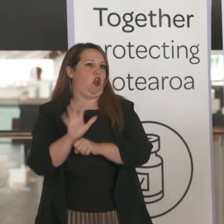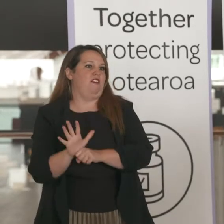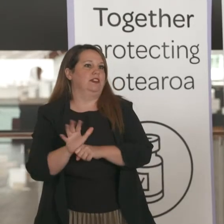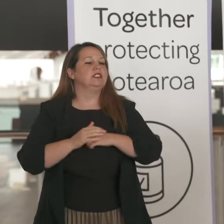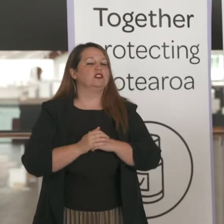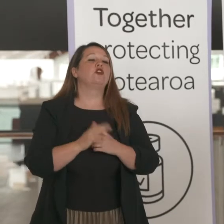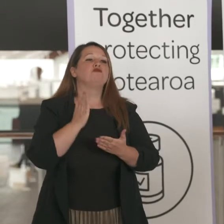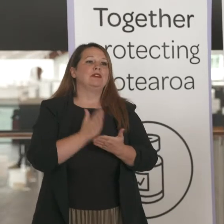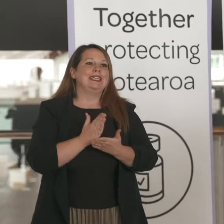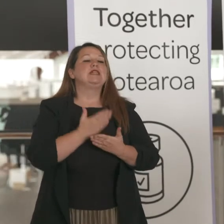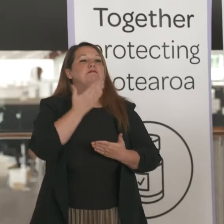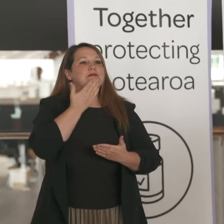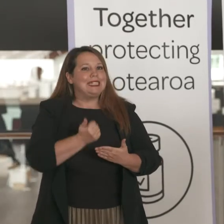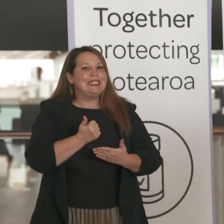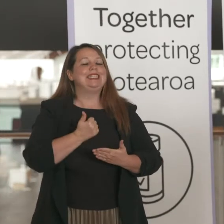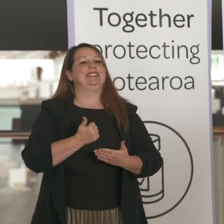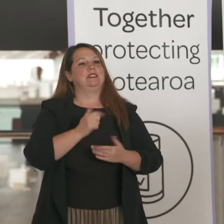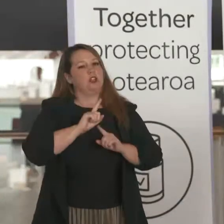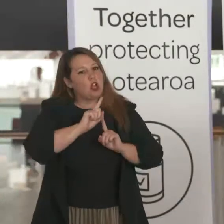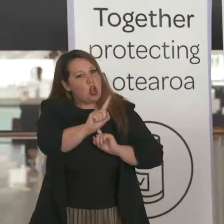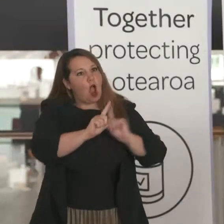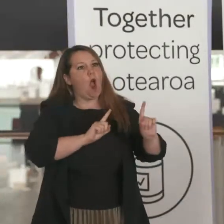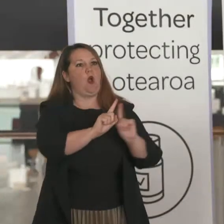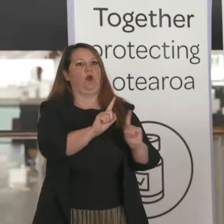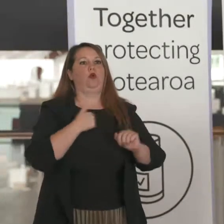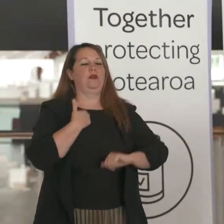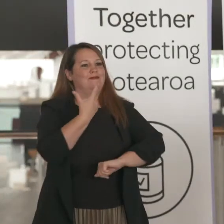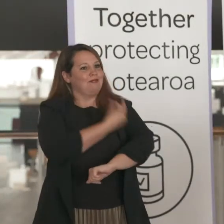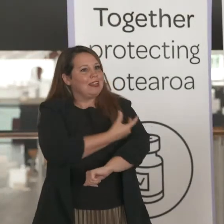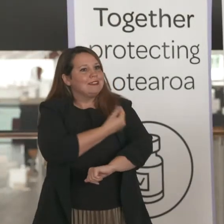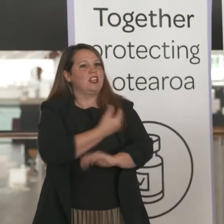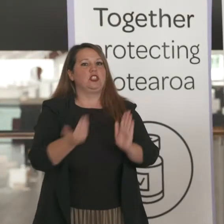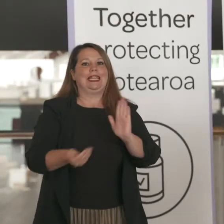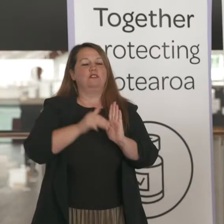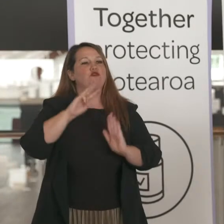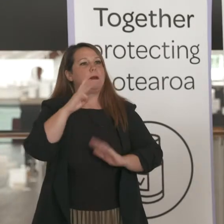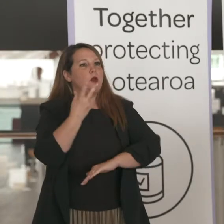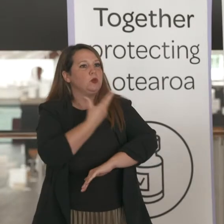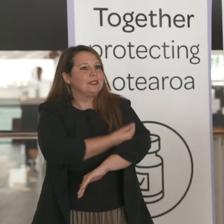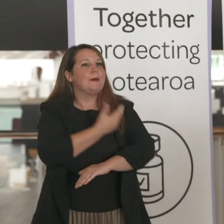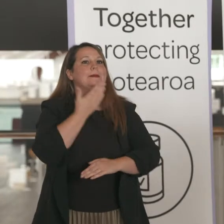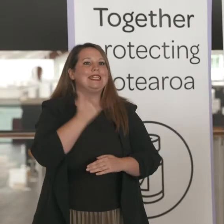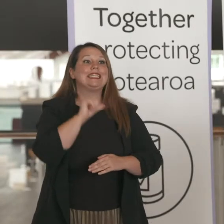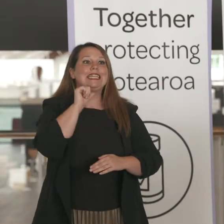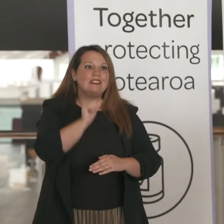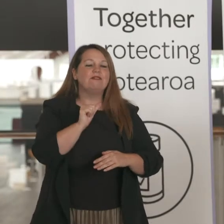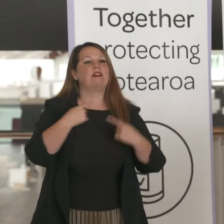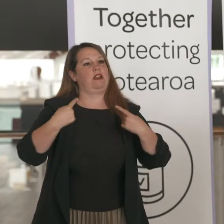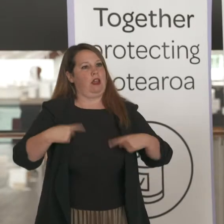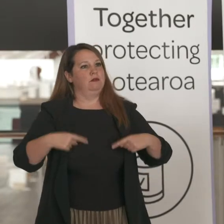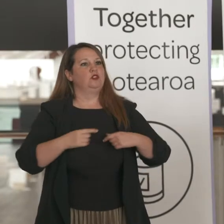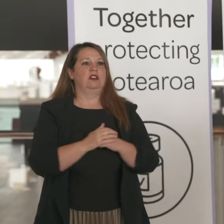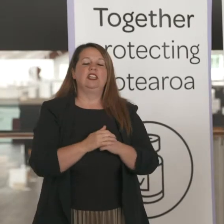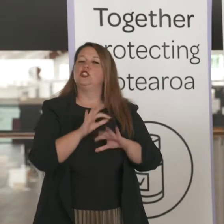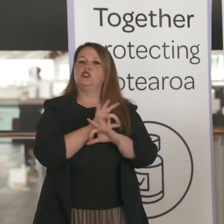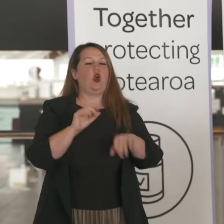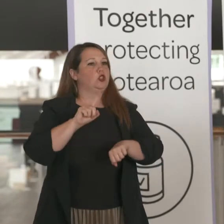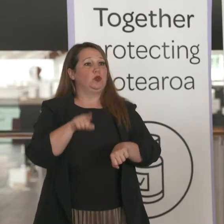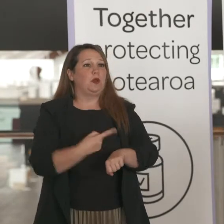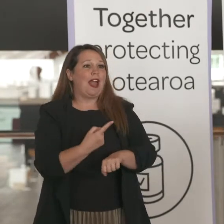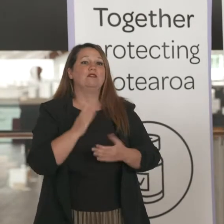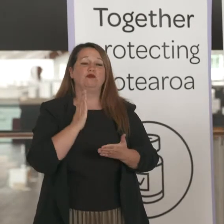out and get vaccinated or boosted if you are eligible. It is certainly not too late. It will make